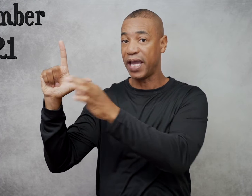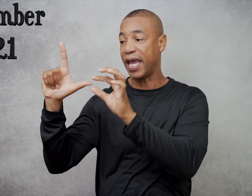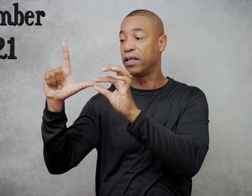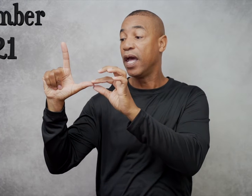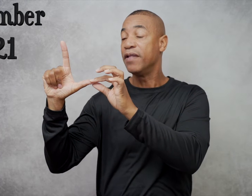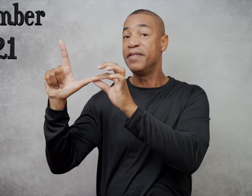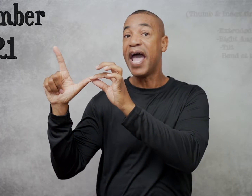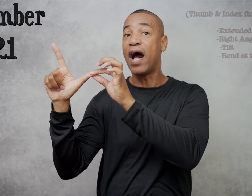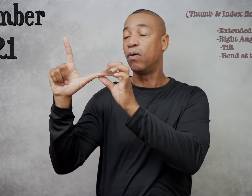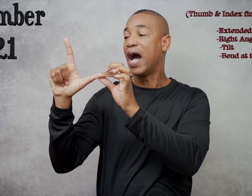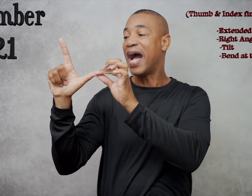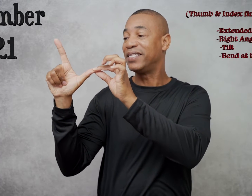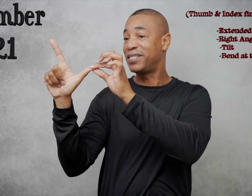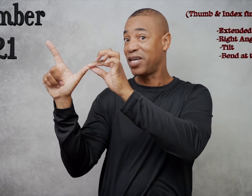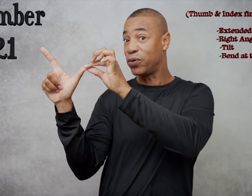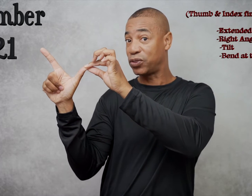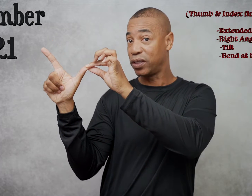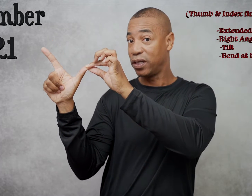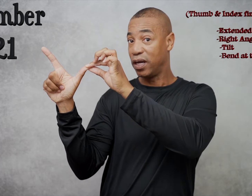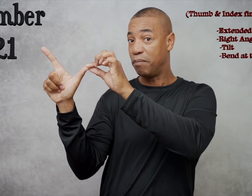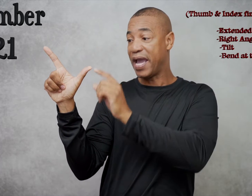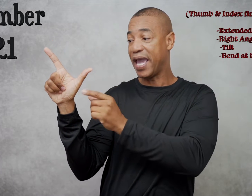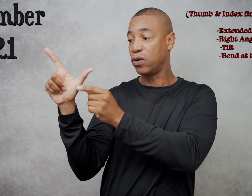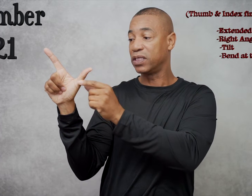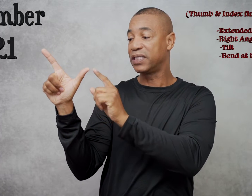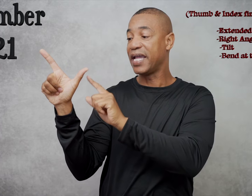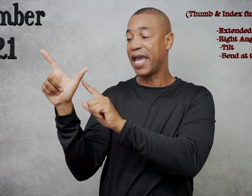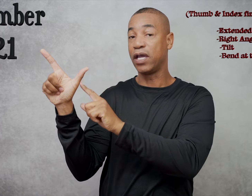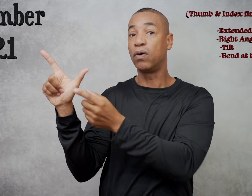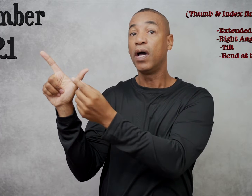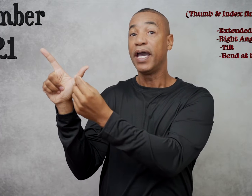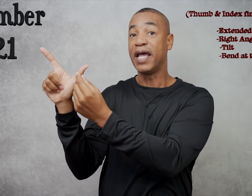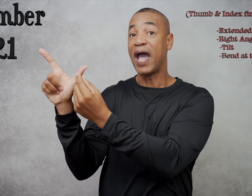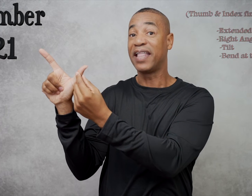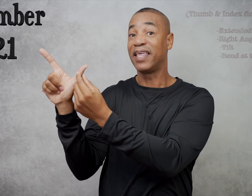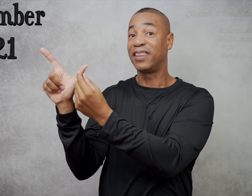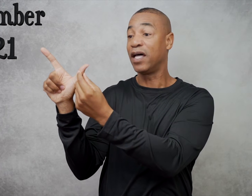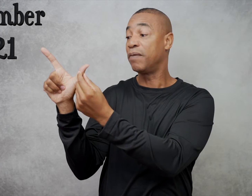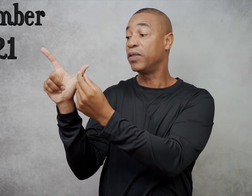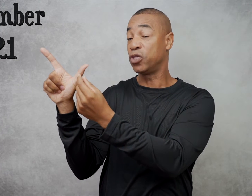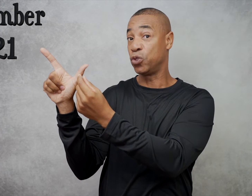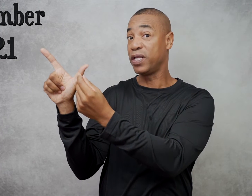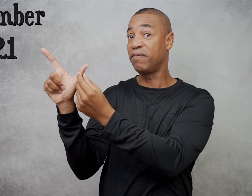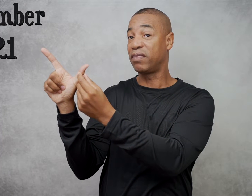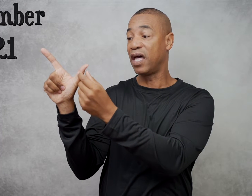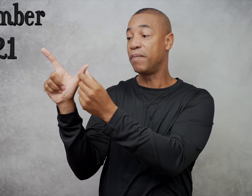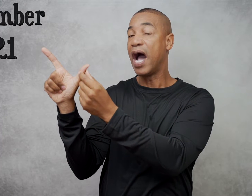hand. Now I tilt my hand on a slight angle. Now at the thumb, the joint of the thumb, I